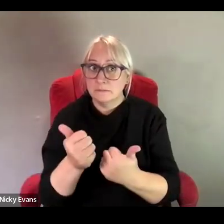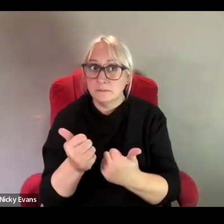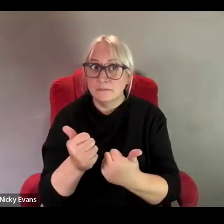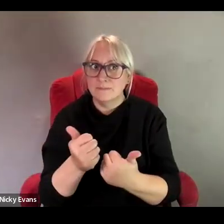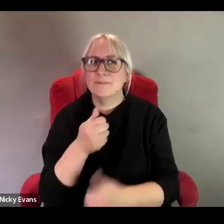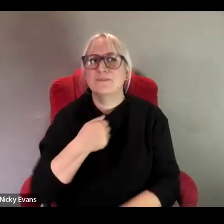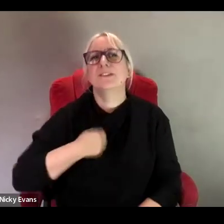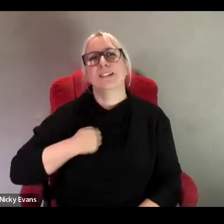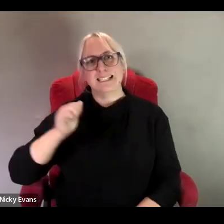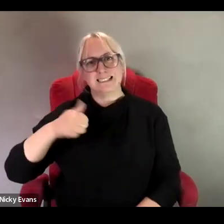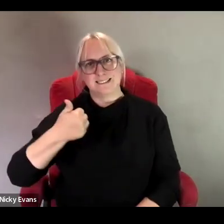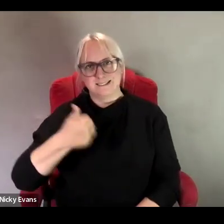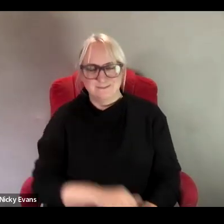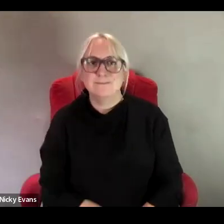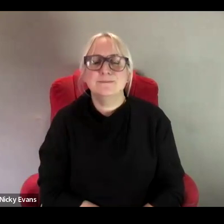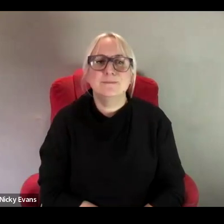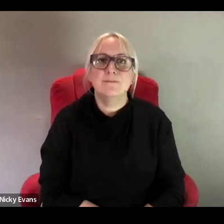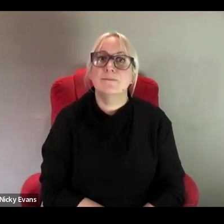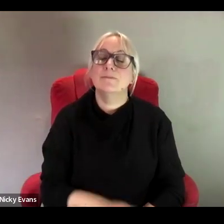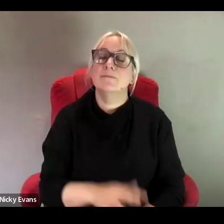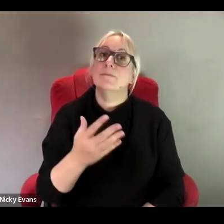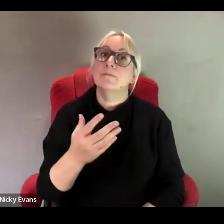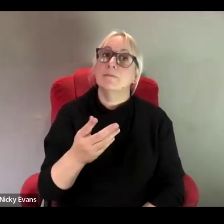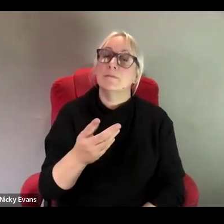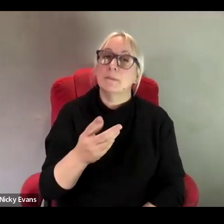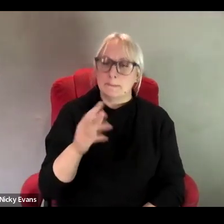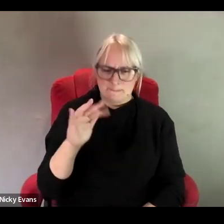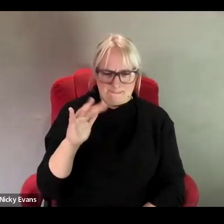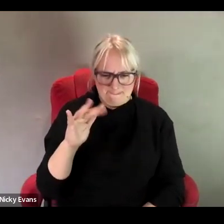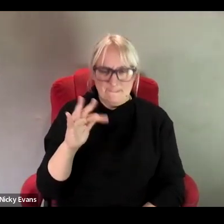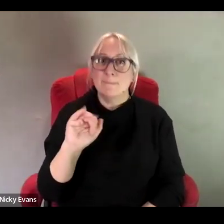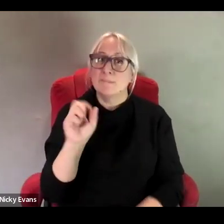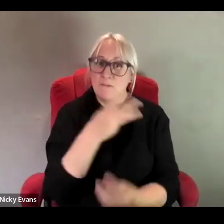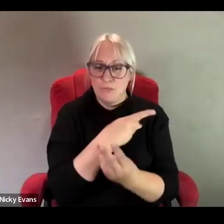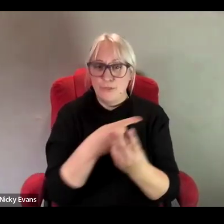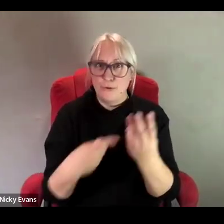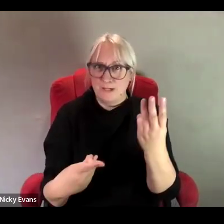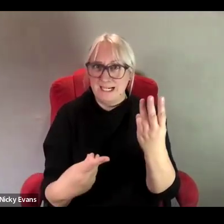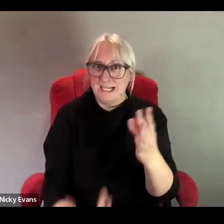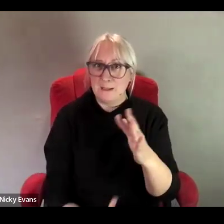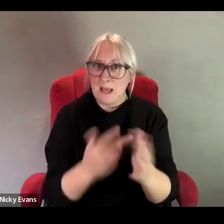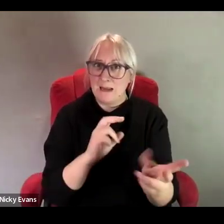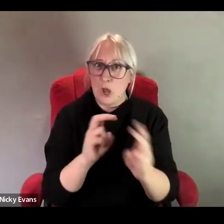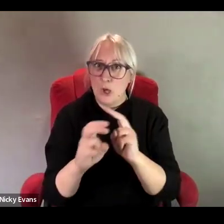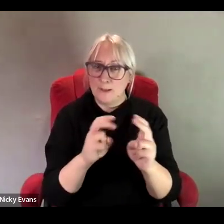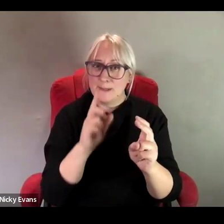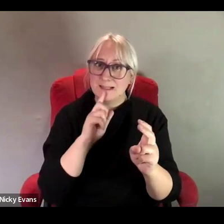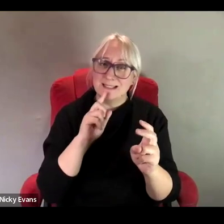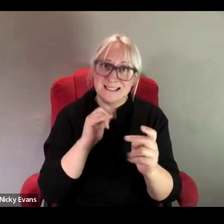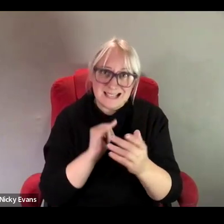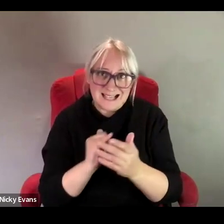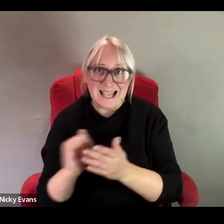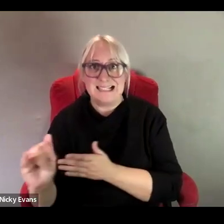Sorry, yes. So there were three kind of potential arguments against that were discussed in